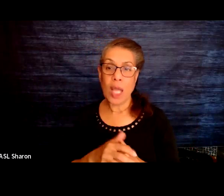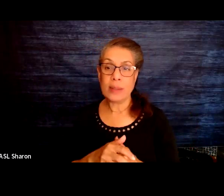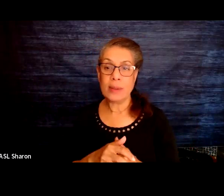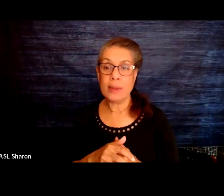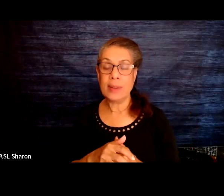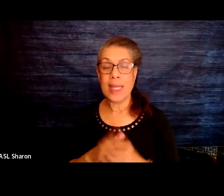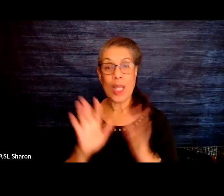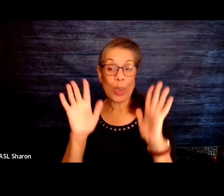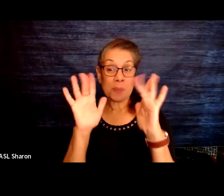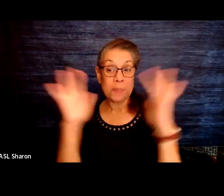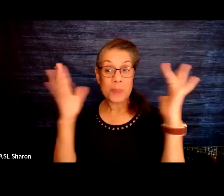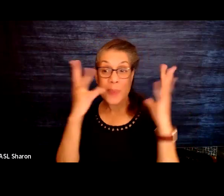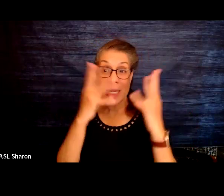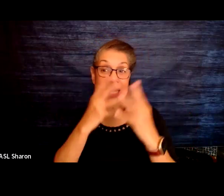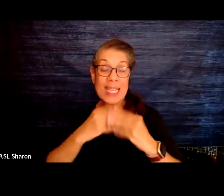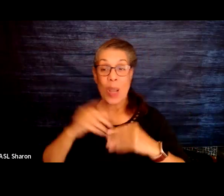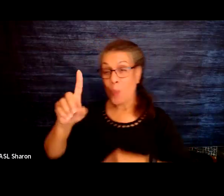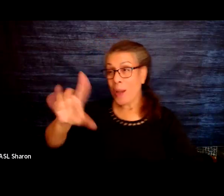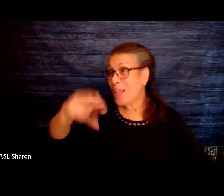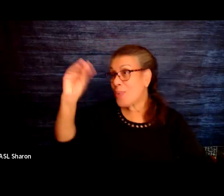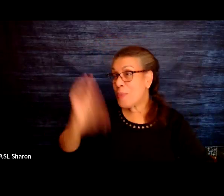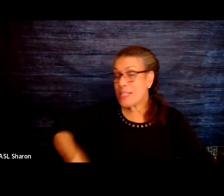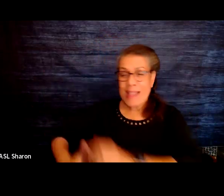of glittery, like 100%,